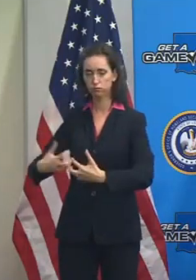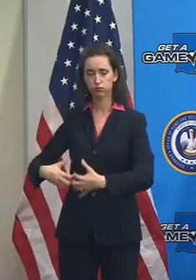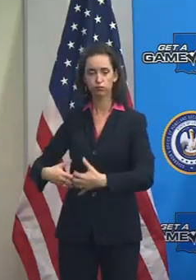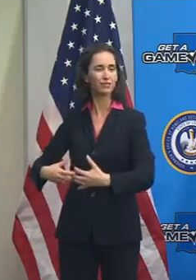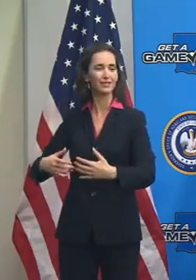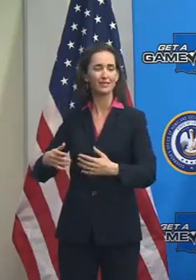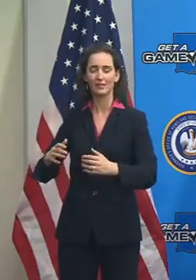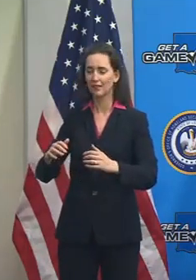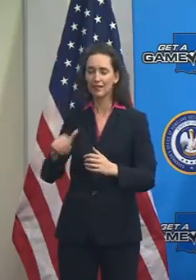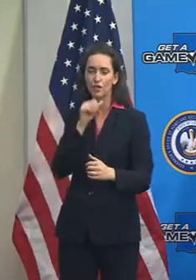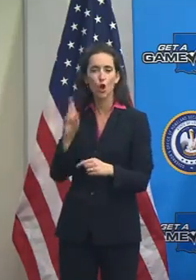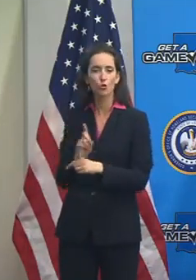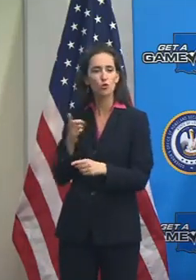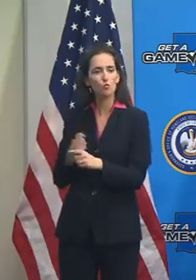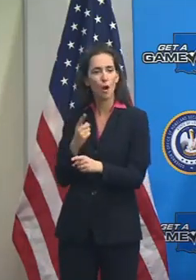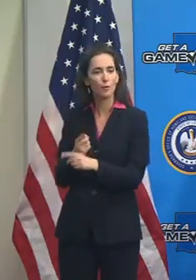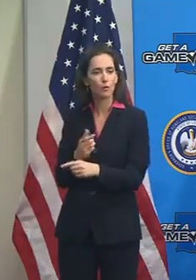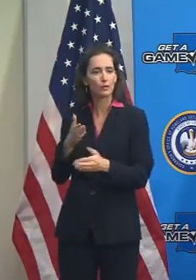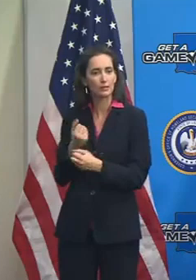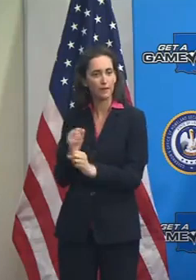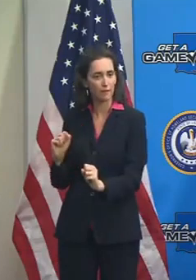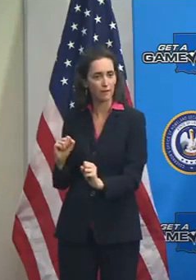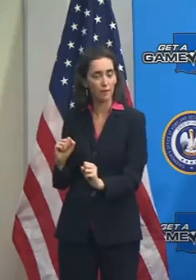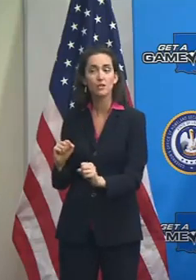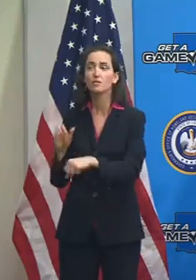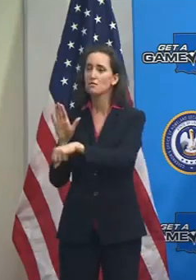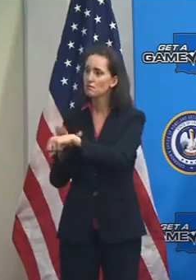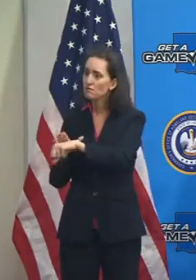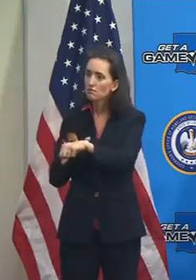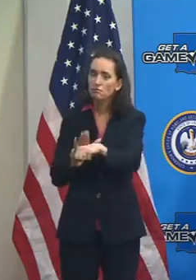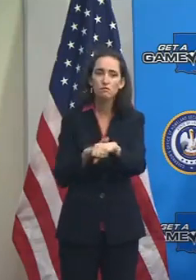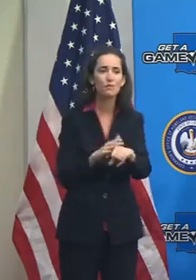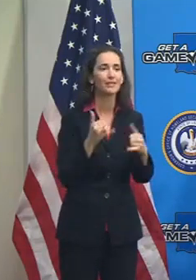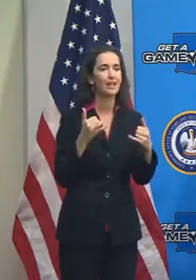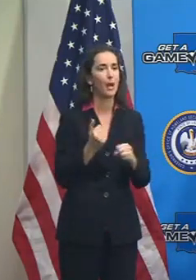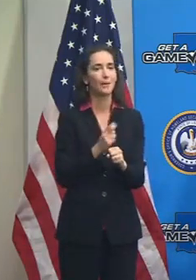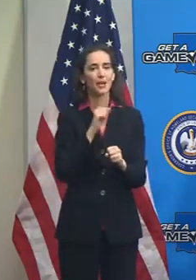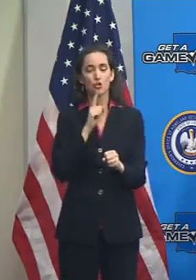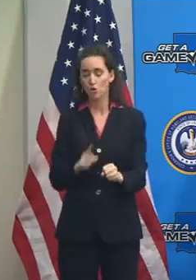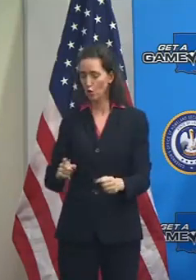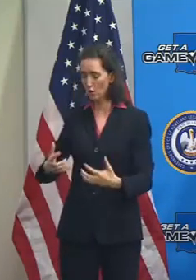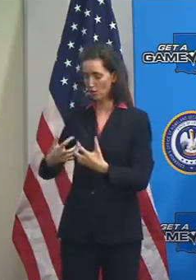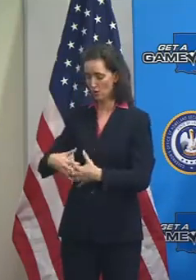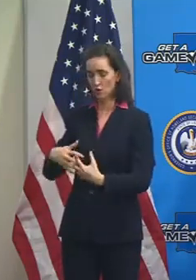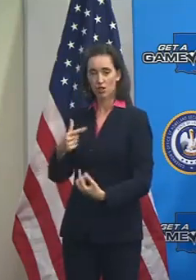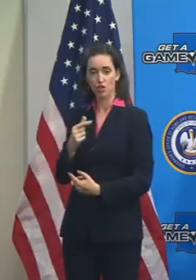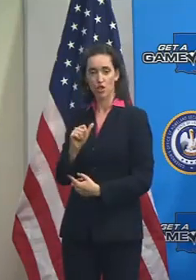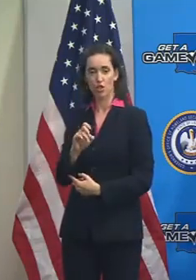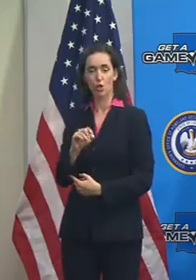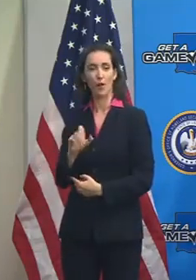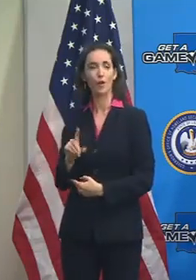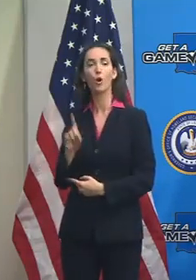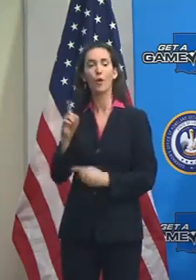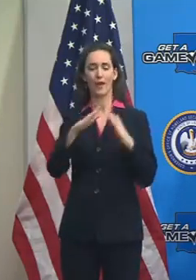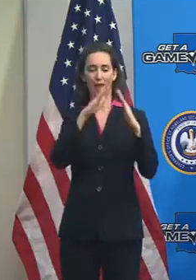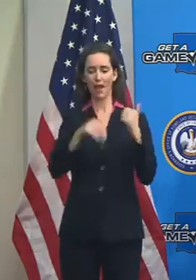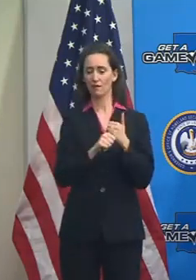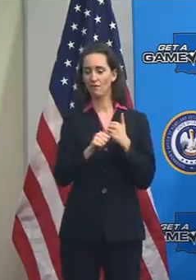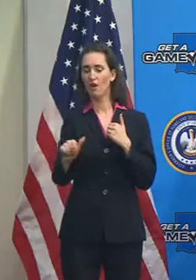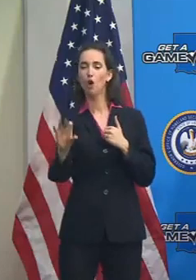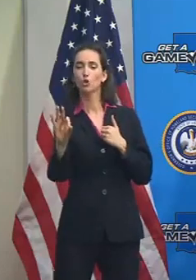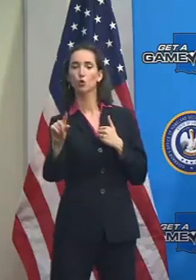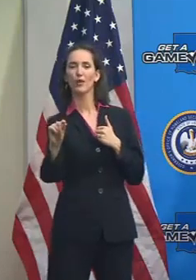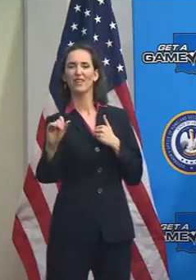operation of generators. So in advance, please make sure that you position that generator at least 20 feet from your home in a